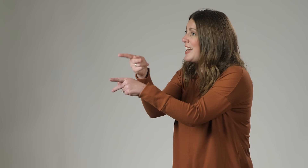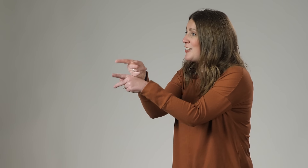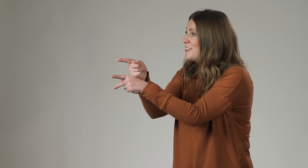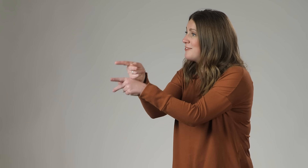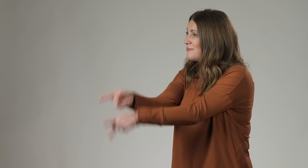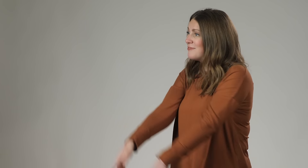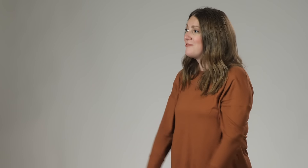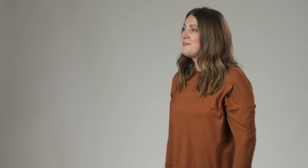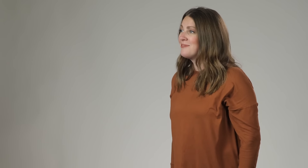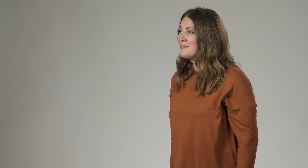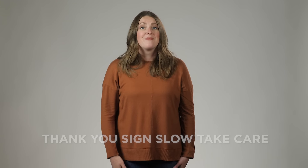care.